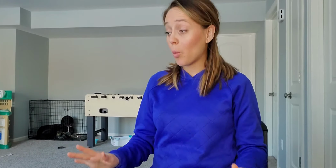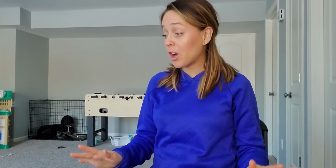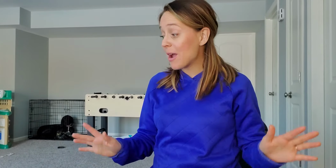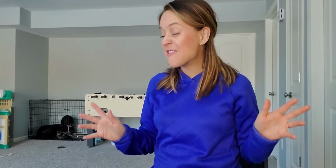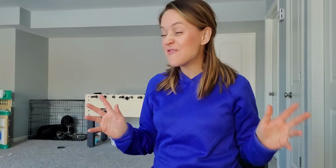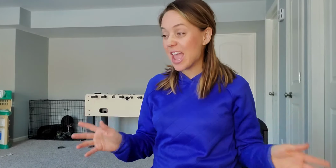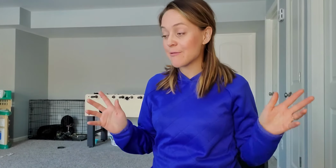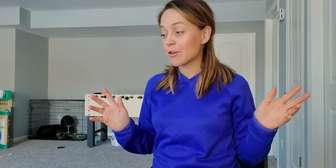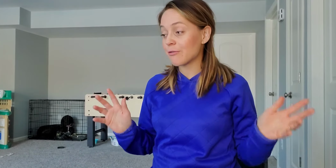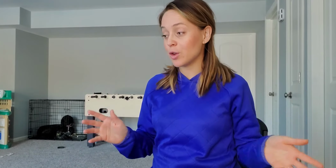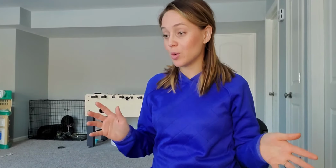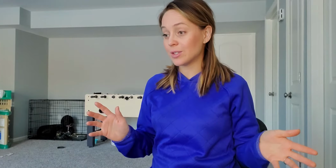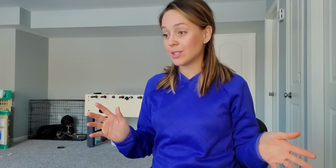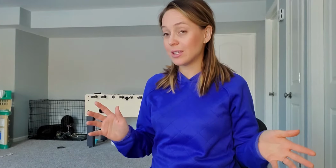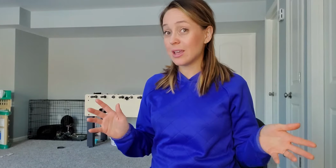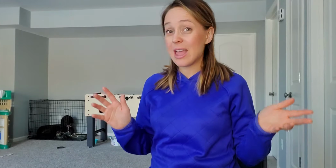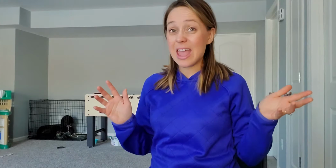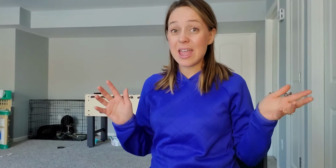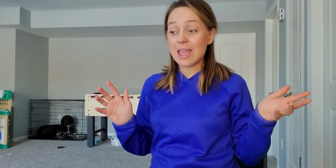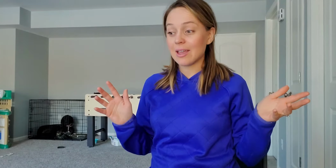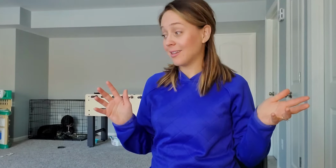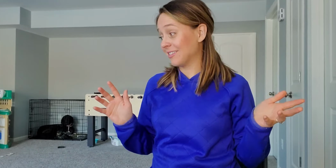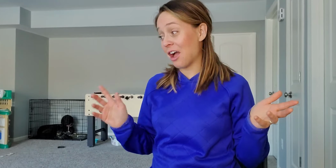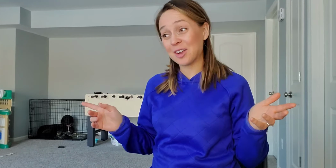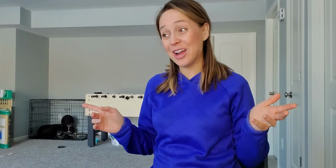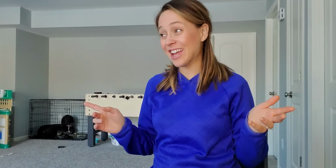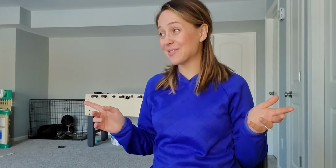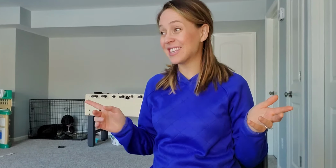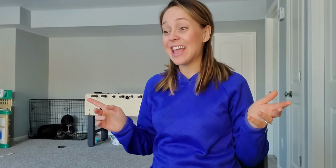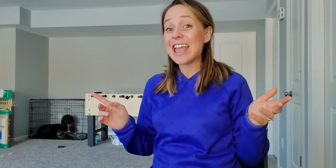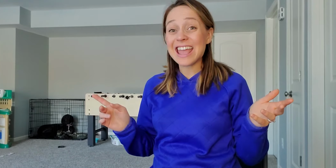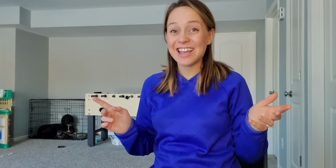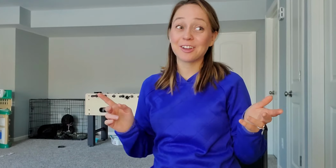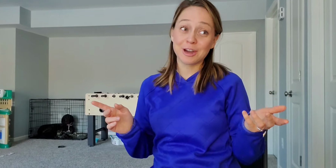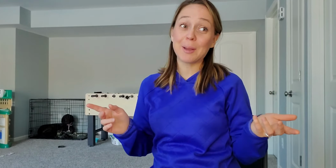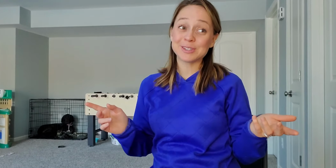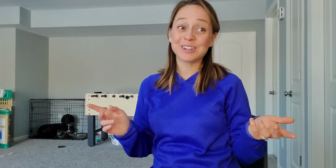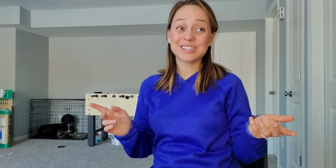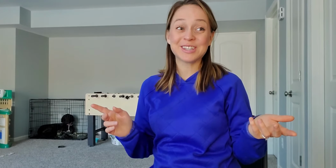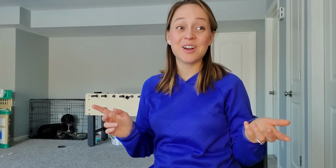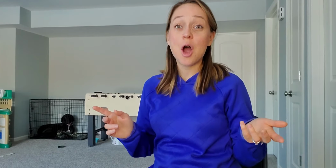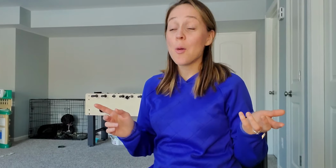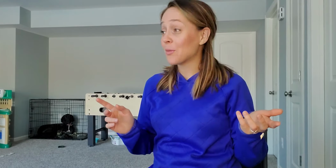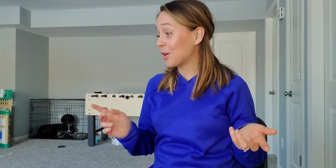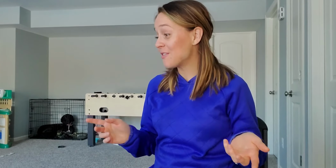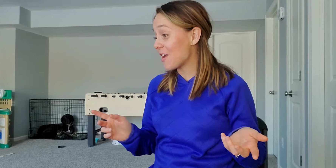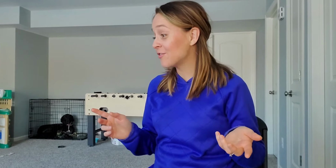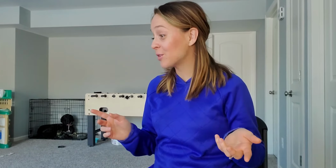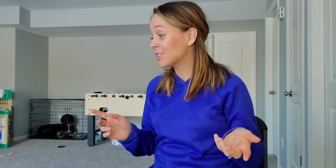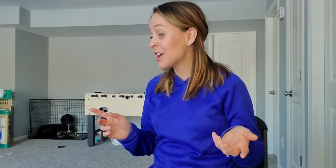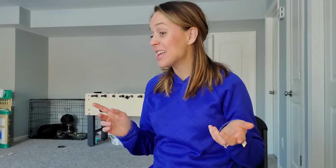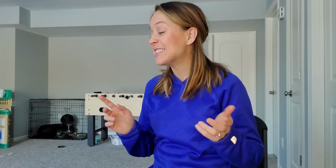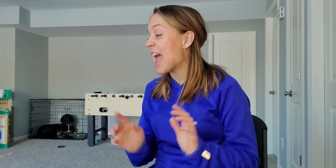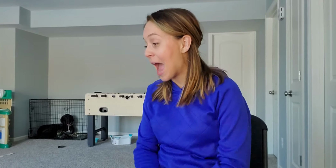of my favorite foods. Crepes. Not crepes. Crepes are good too. One of my favorite foods is